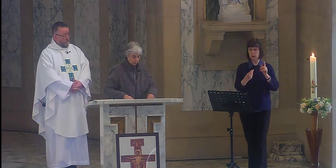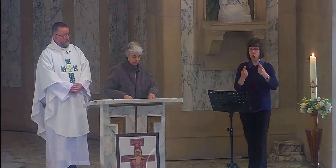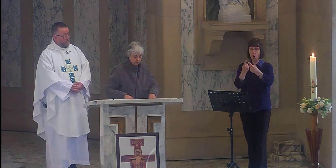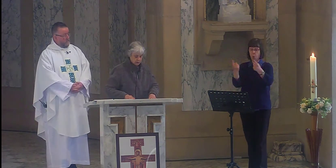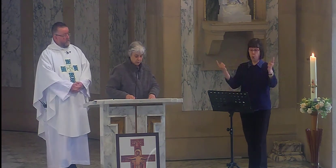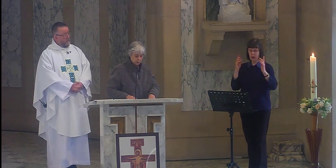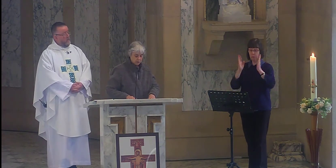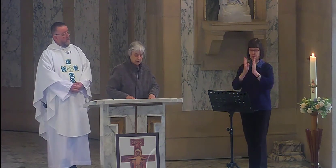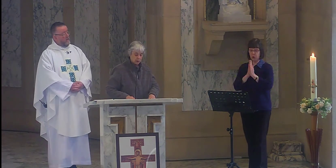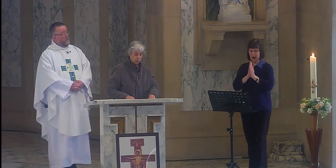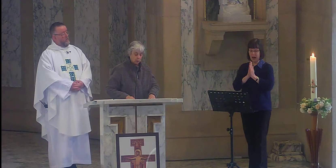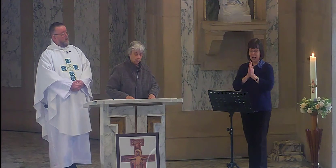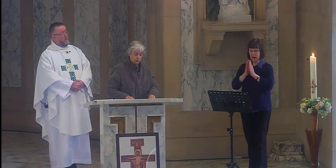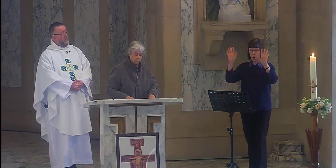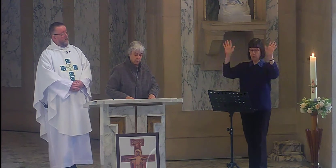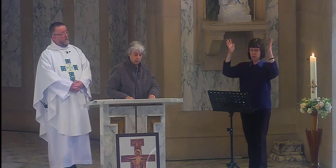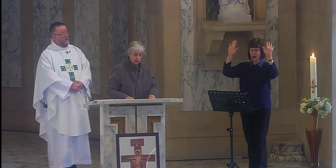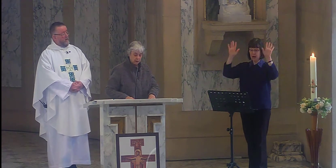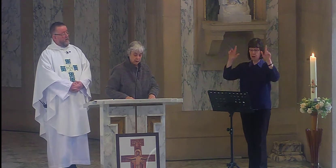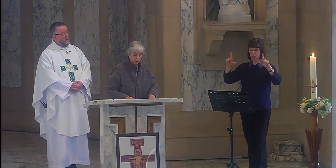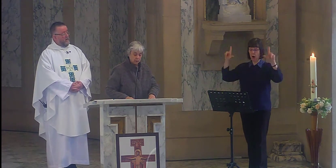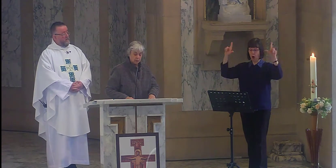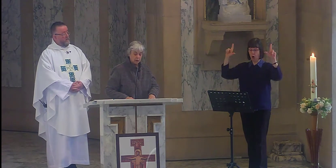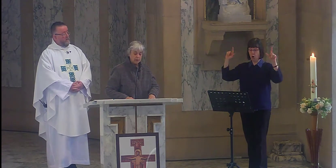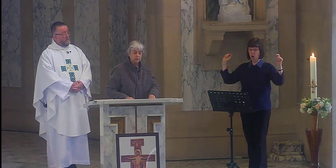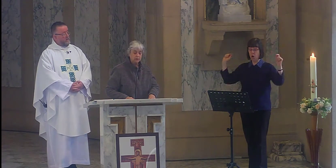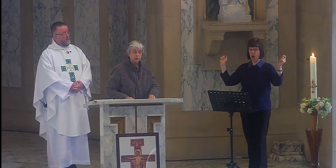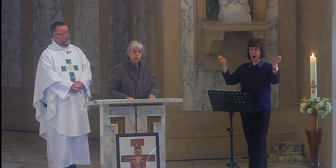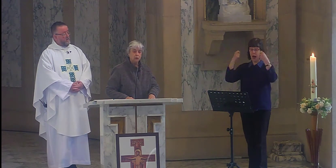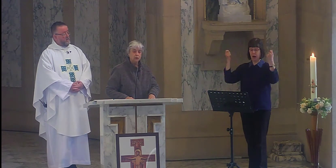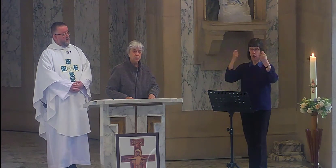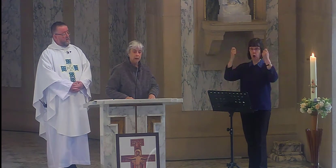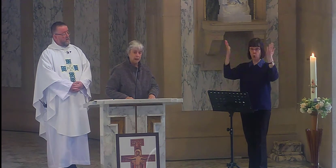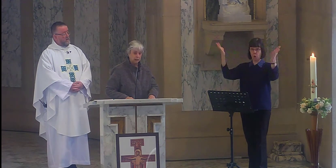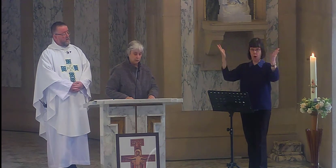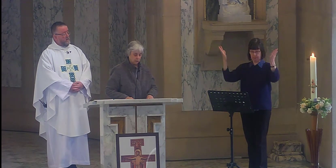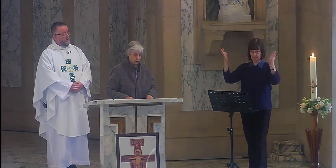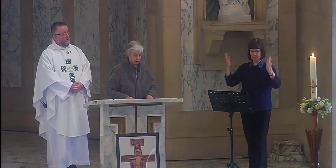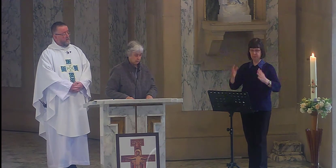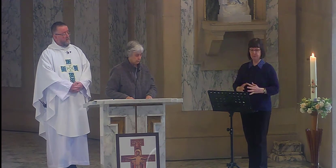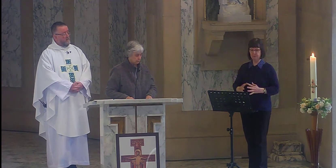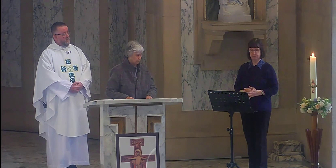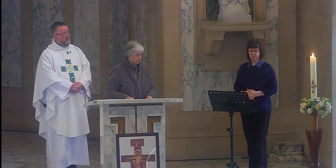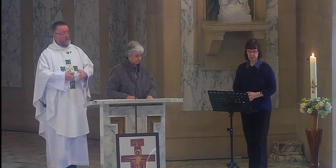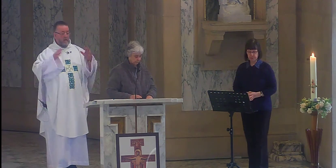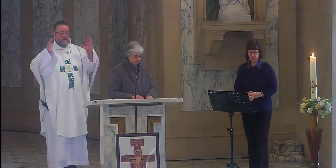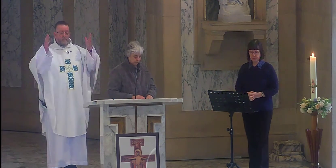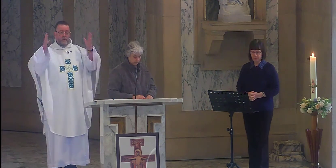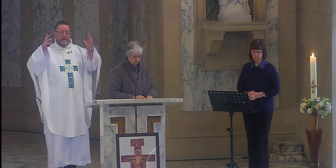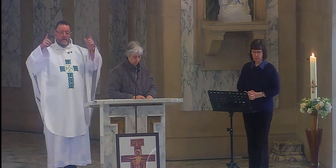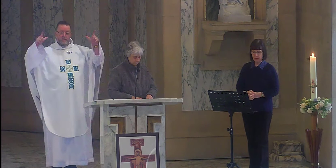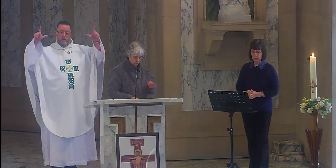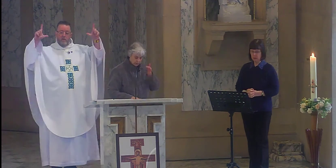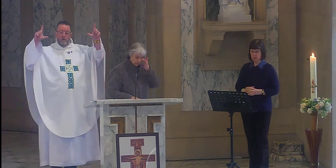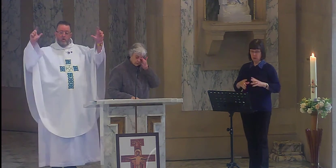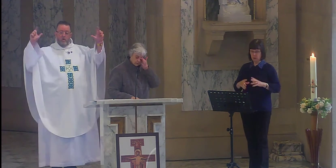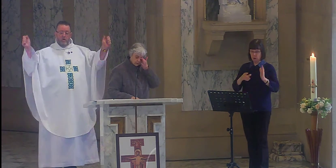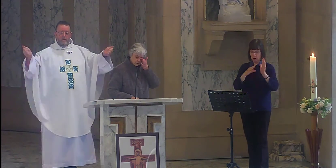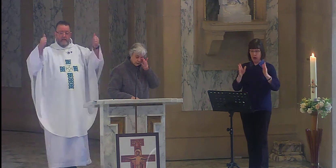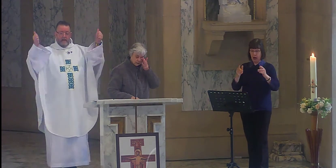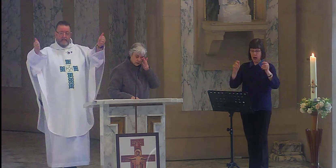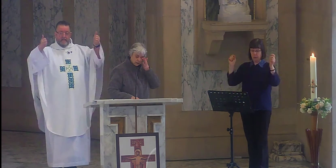The response, we pray, praise the Lord, alleluia. Praise the